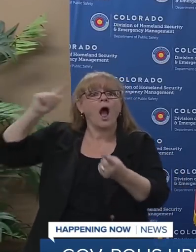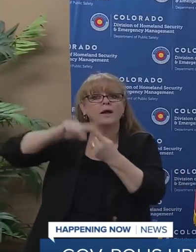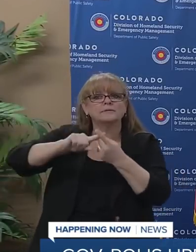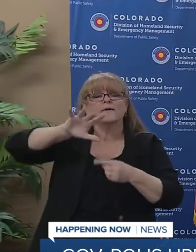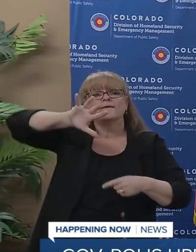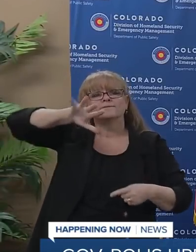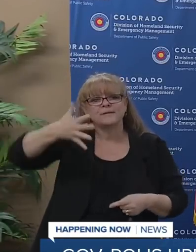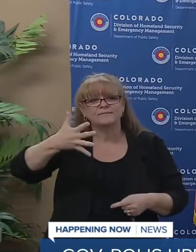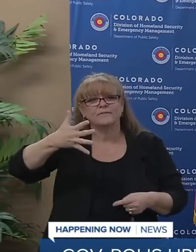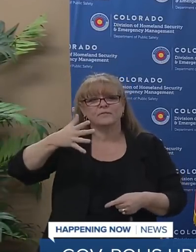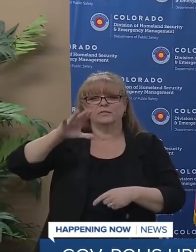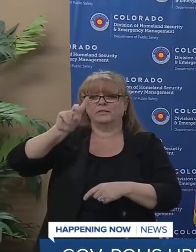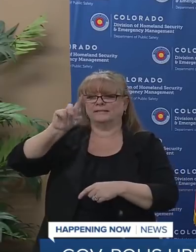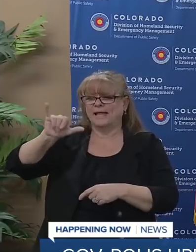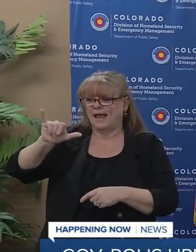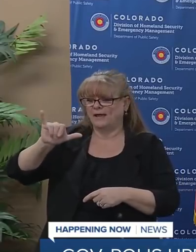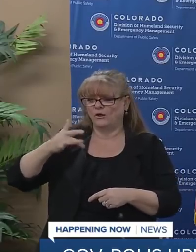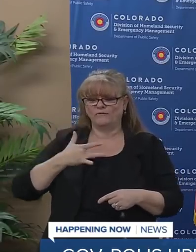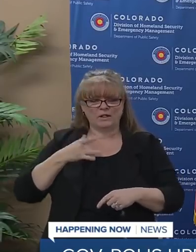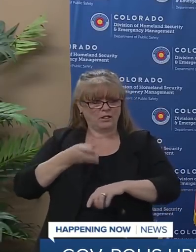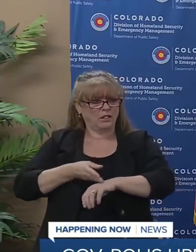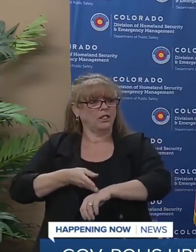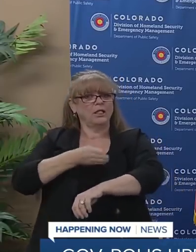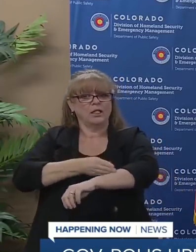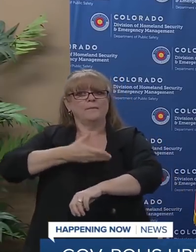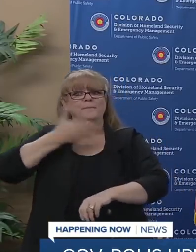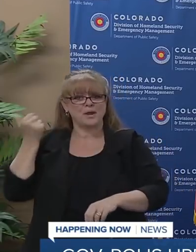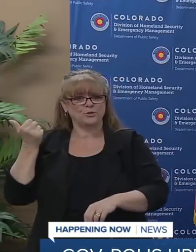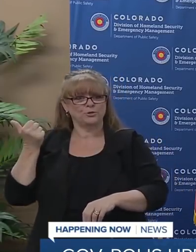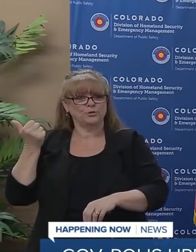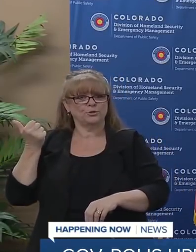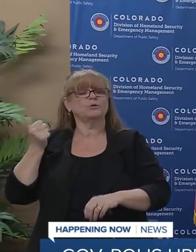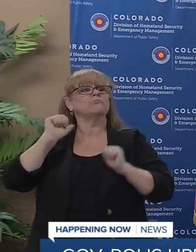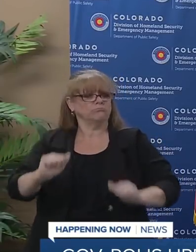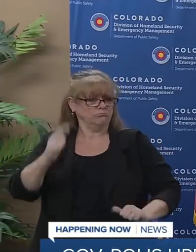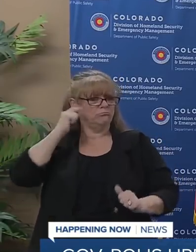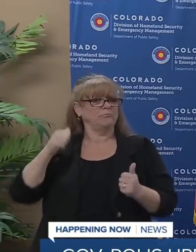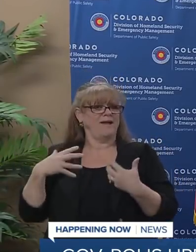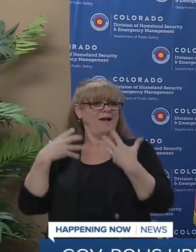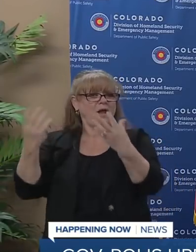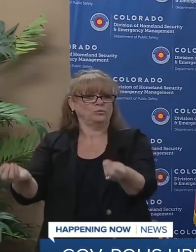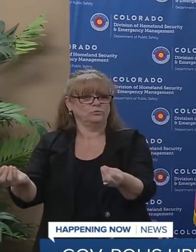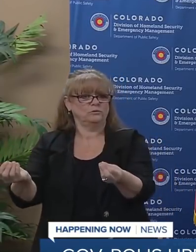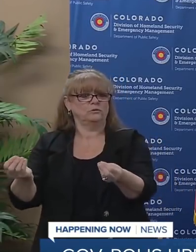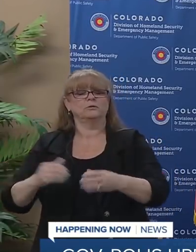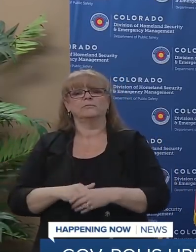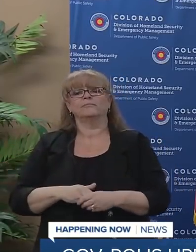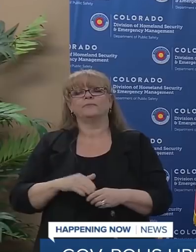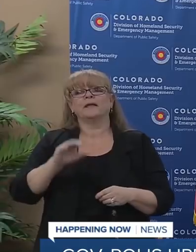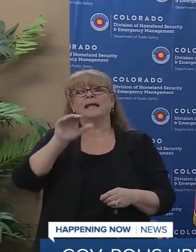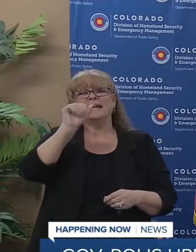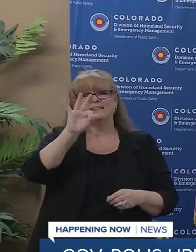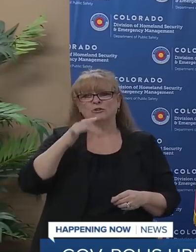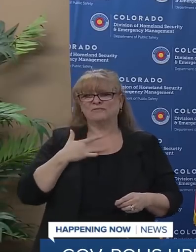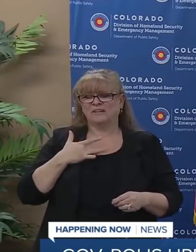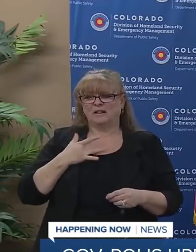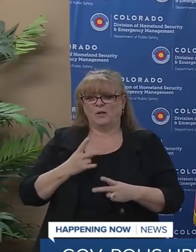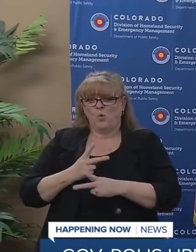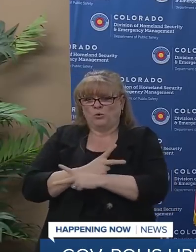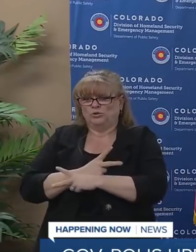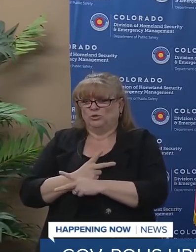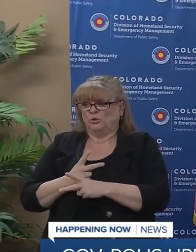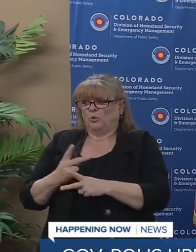you're ill, stay at home. If you need medical attention, of course seek that medical attention, because whether you have COVID-19 or not, if you're having